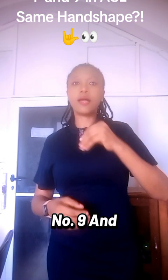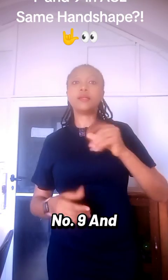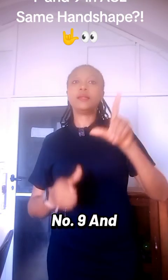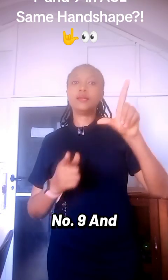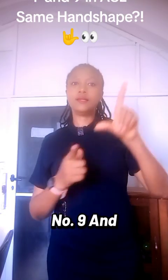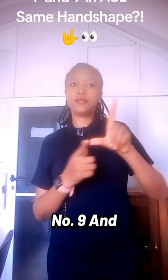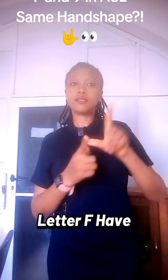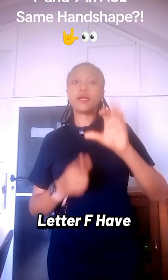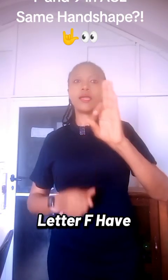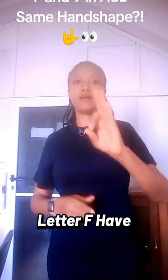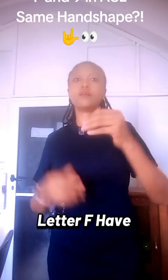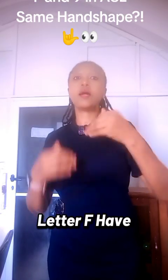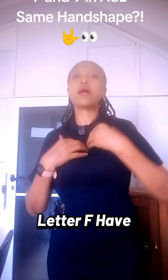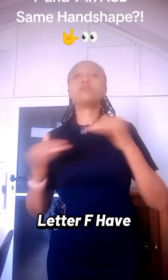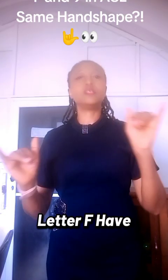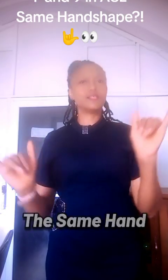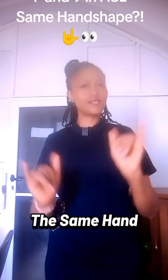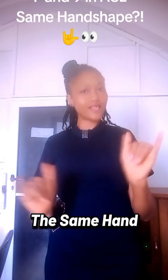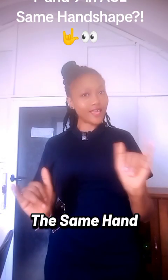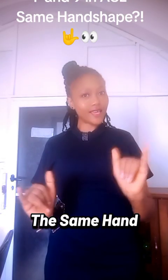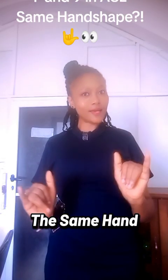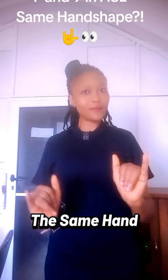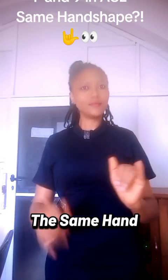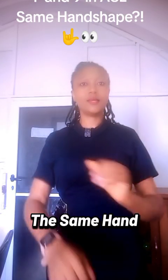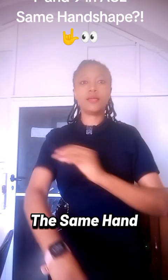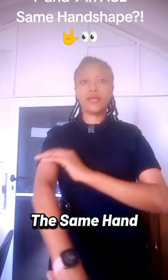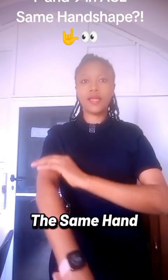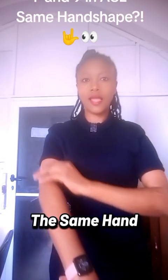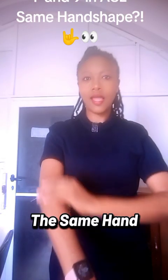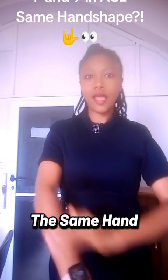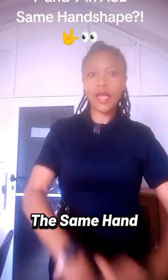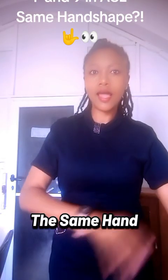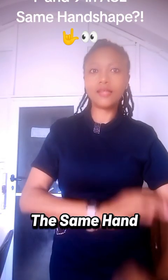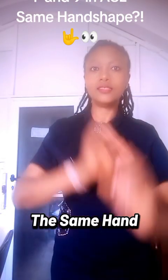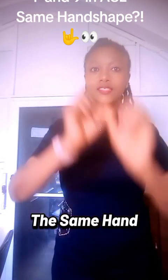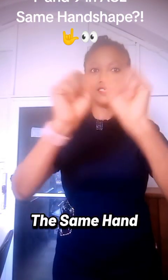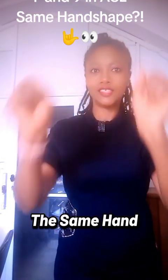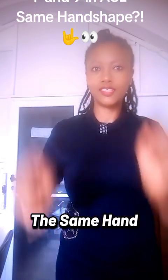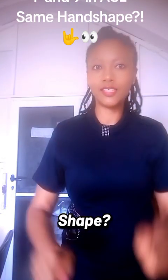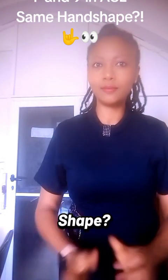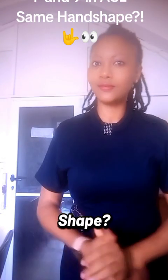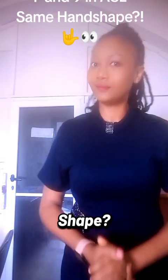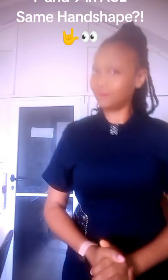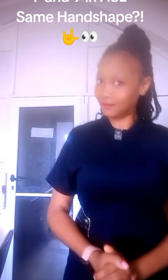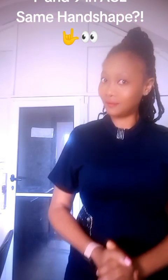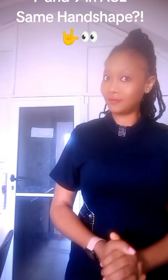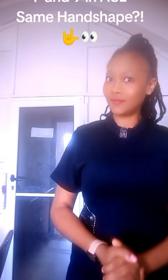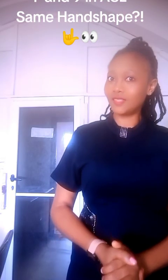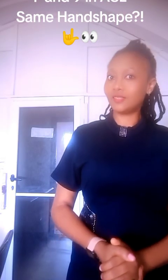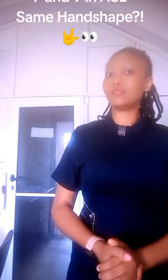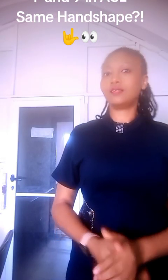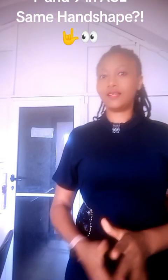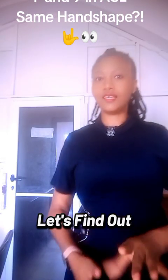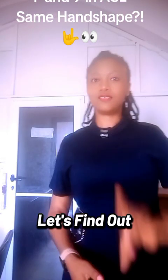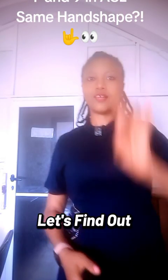and letter F have the same hand shape? Let's find